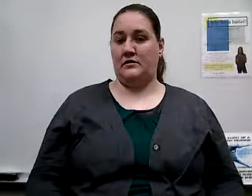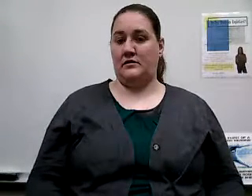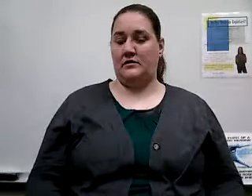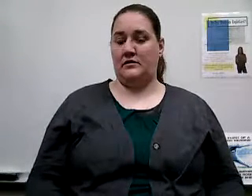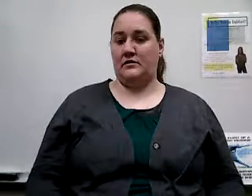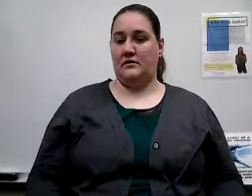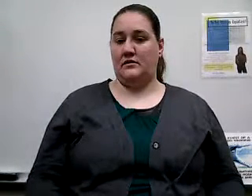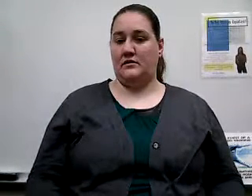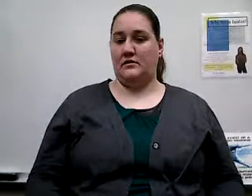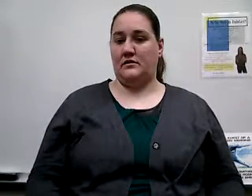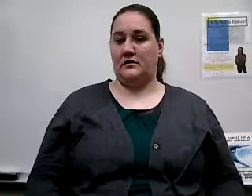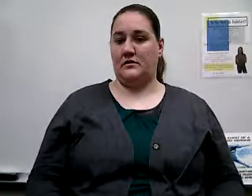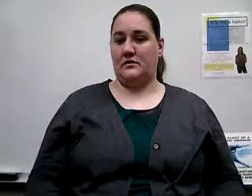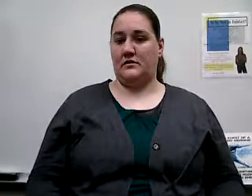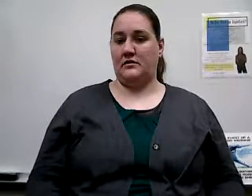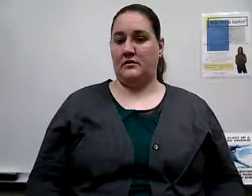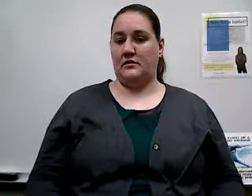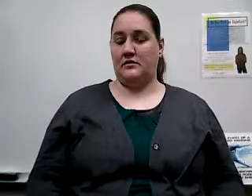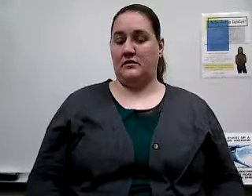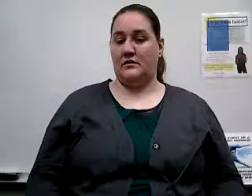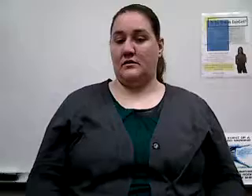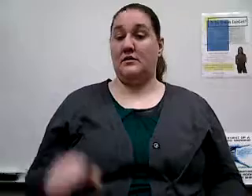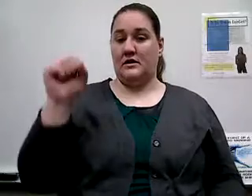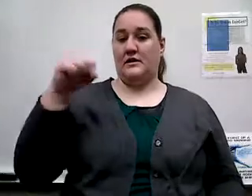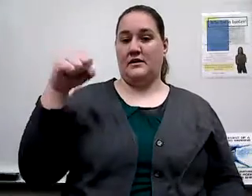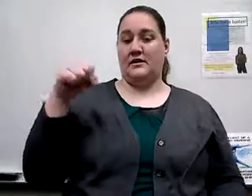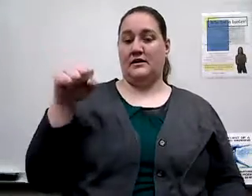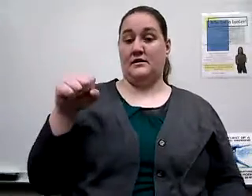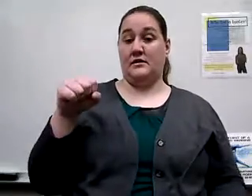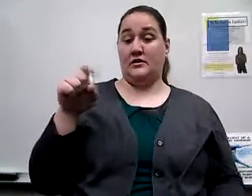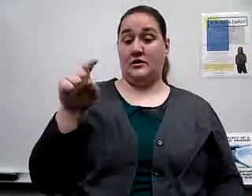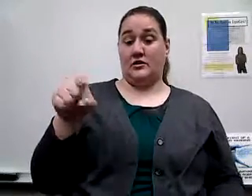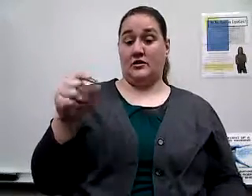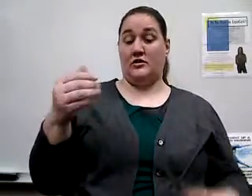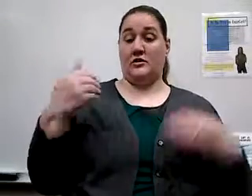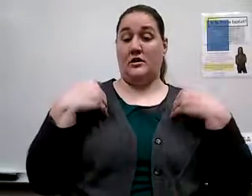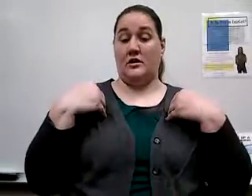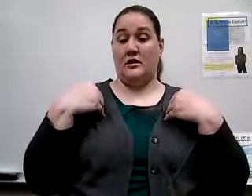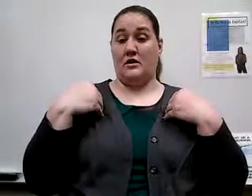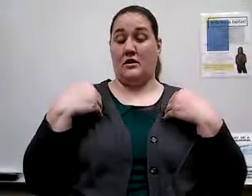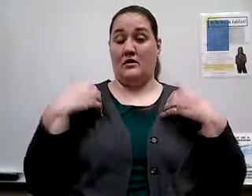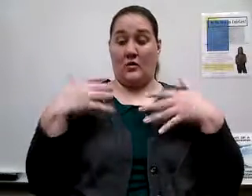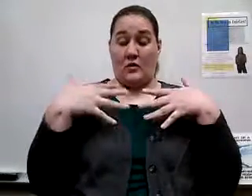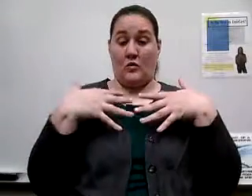A picture from the book. Exactly. You take a cold glass of water, take it out, set it